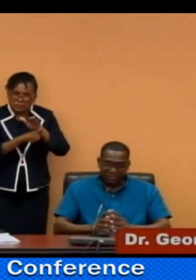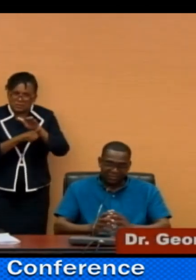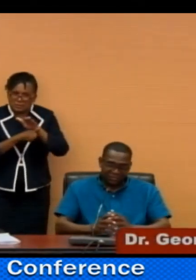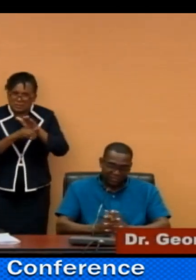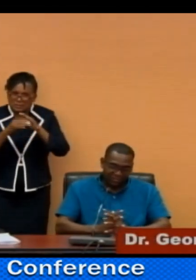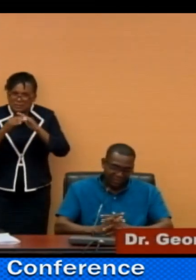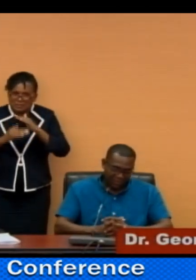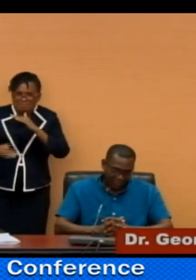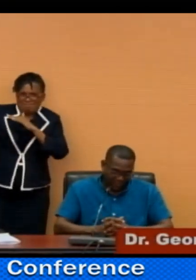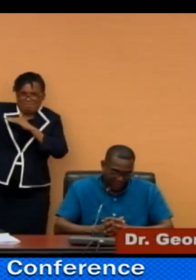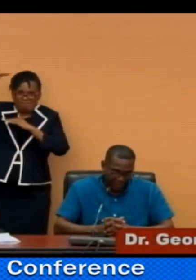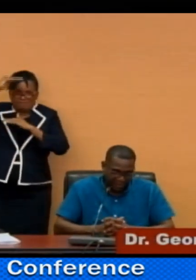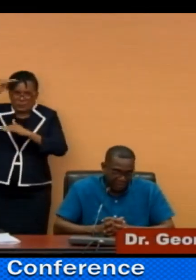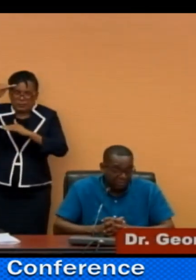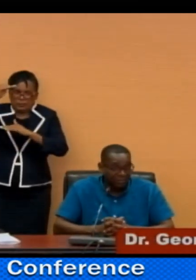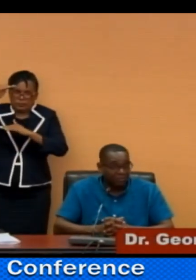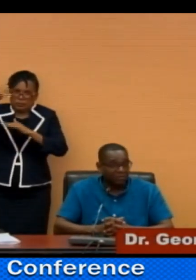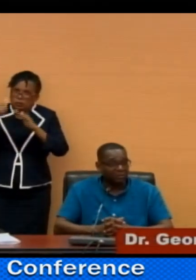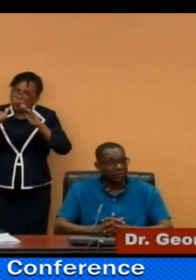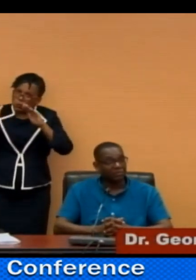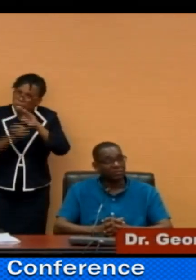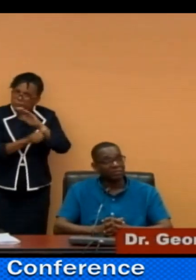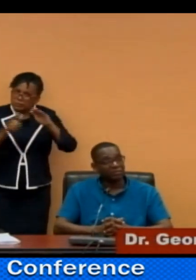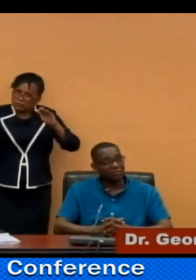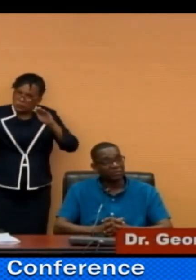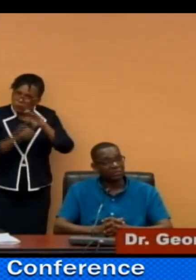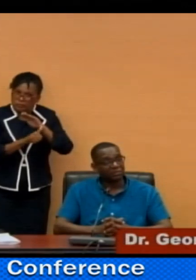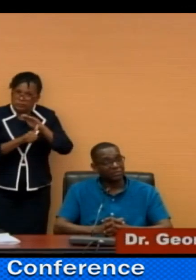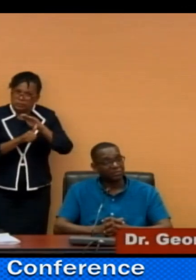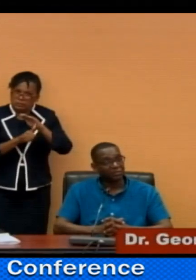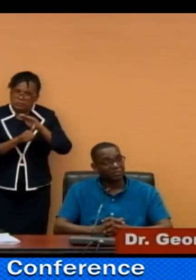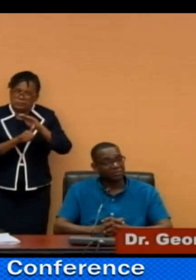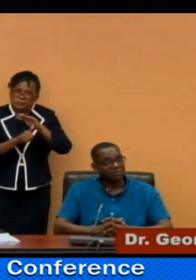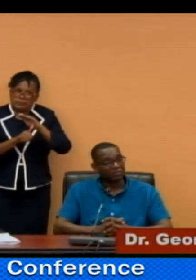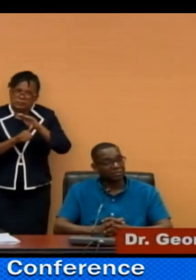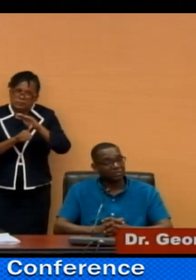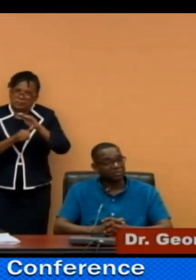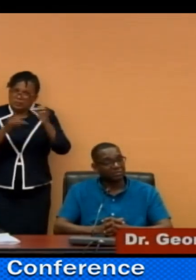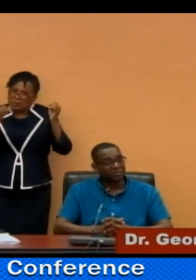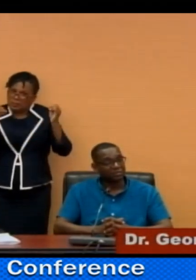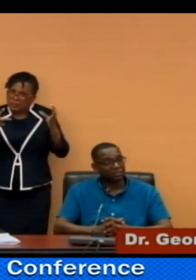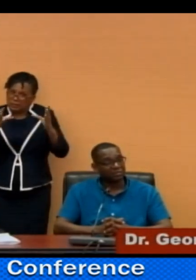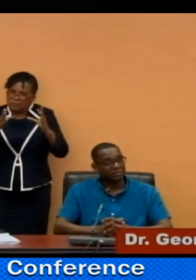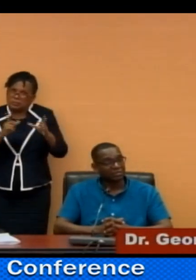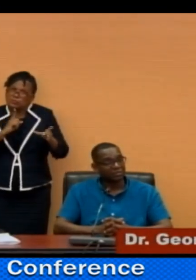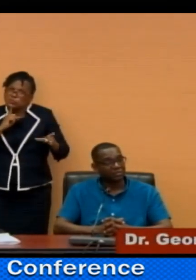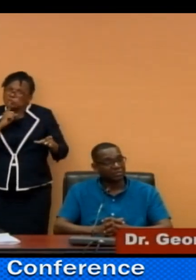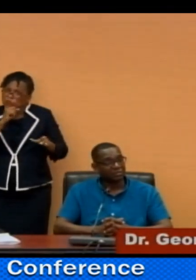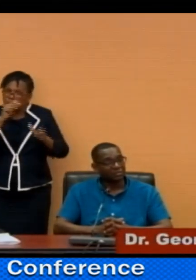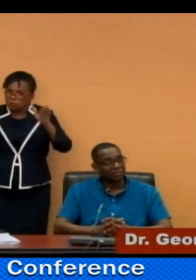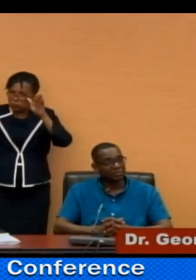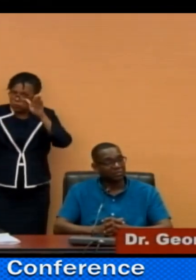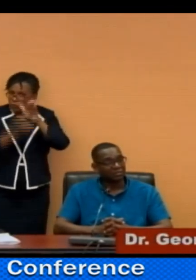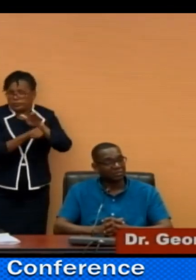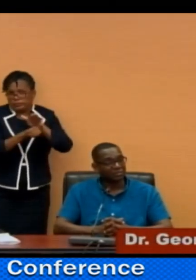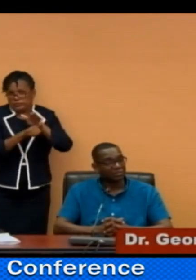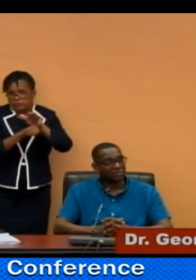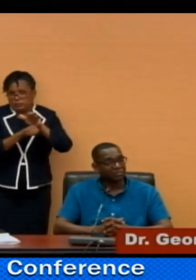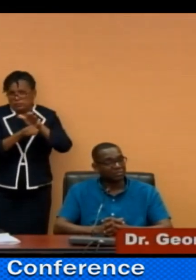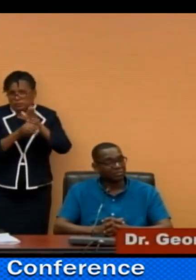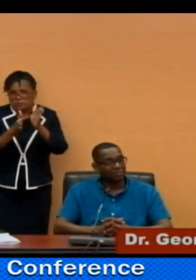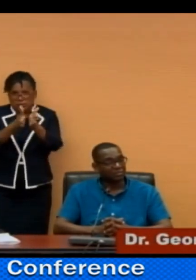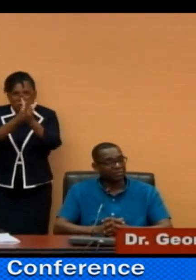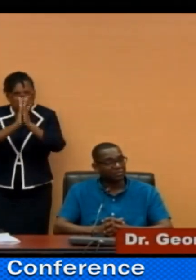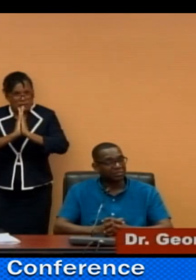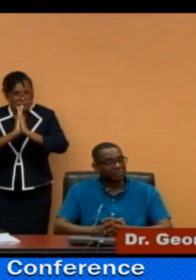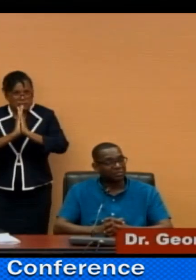to observe the quarantine. We will be putting measures in place to ensure that that happens. We want to ask,